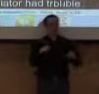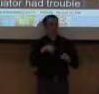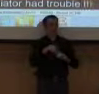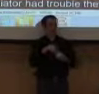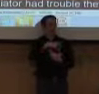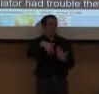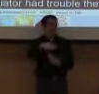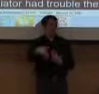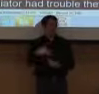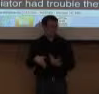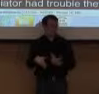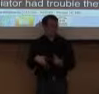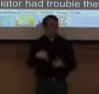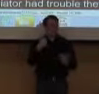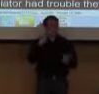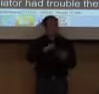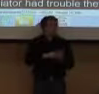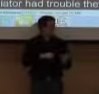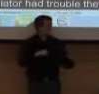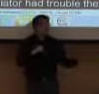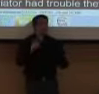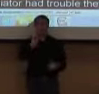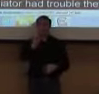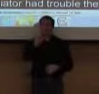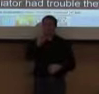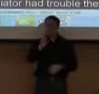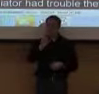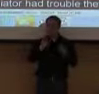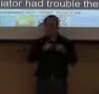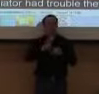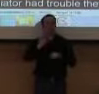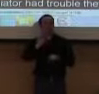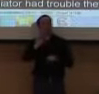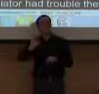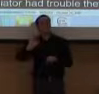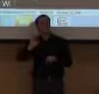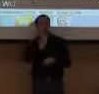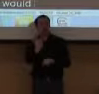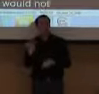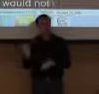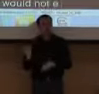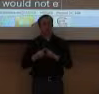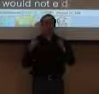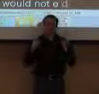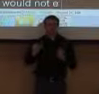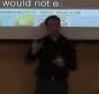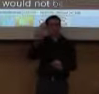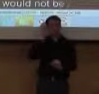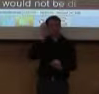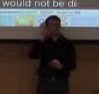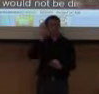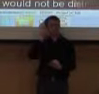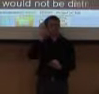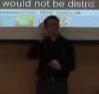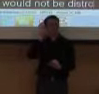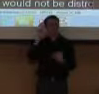Hangout. You'll notice that this mediator also turned off their own microphone, but they could still hear